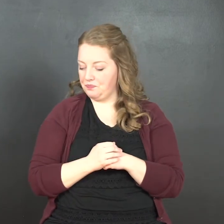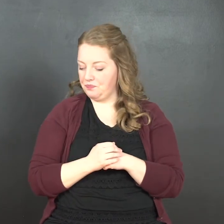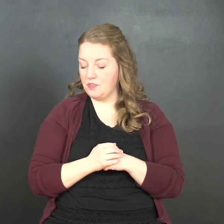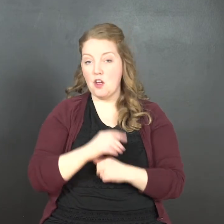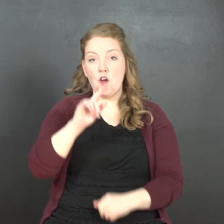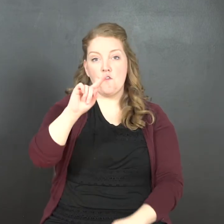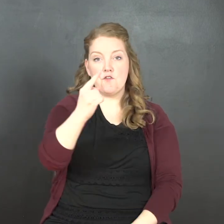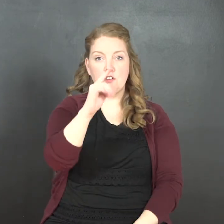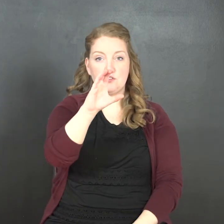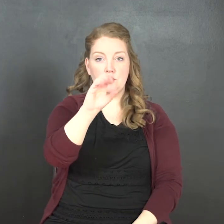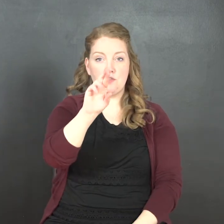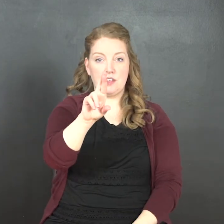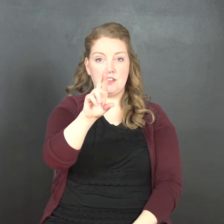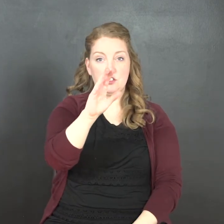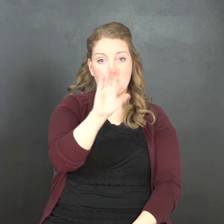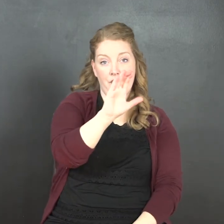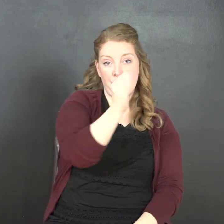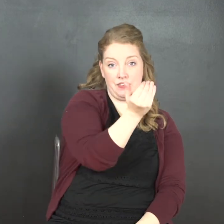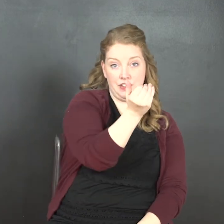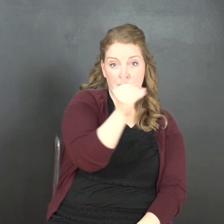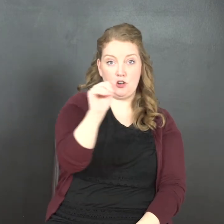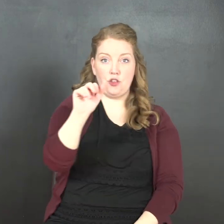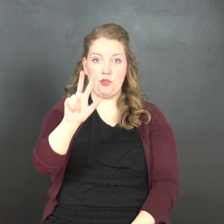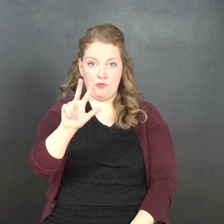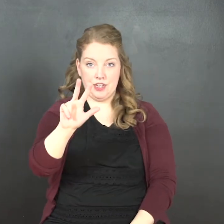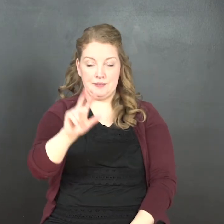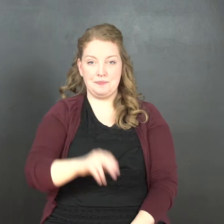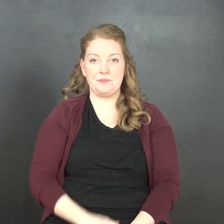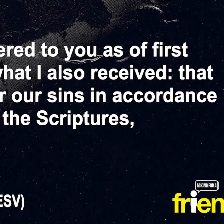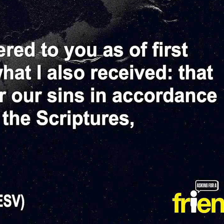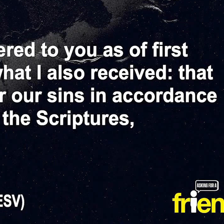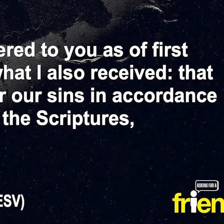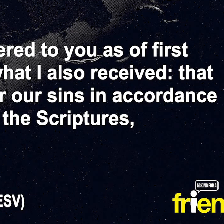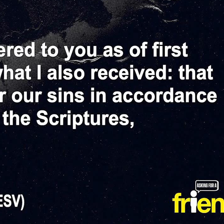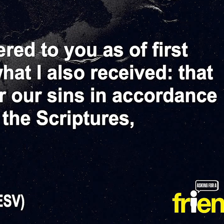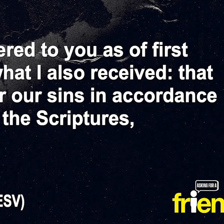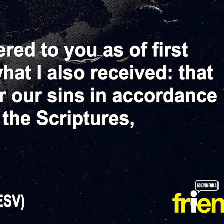3, 1 Corinthians chapter 15, verse number 3.